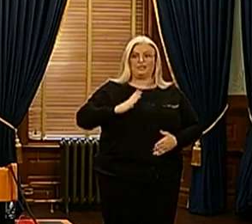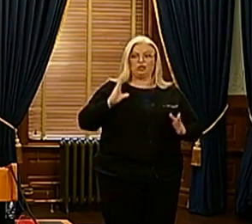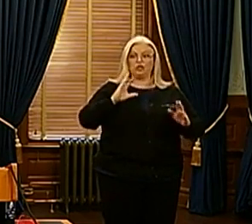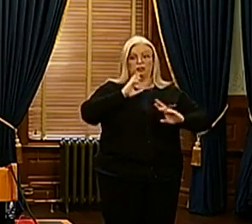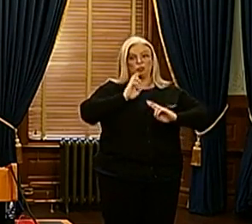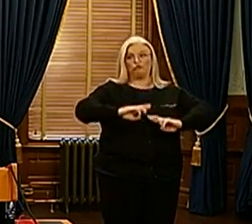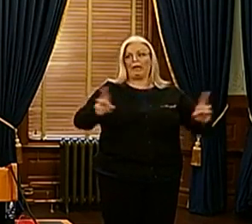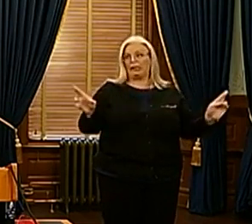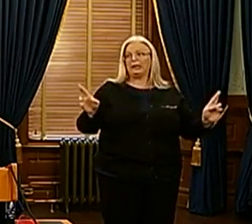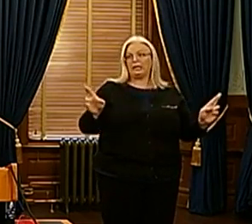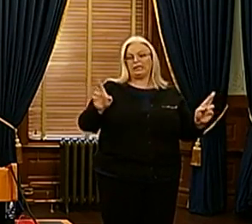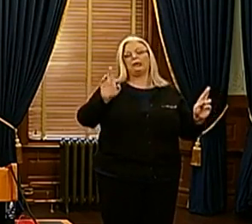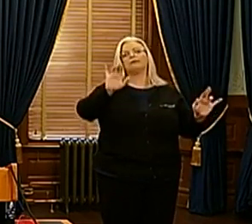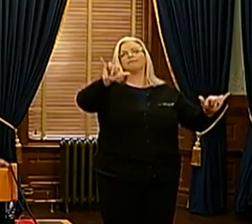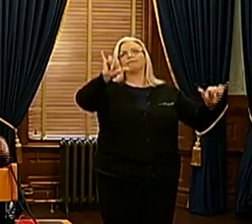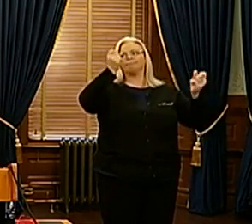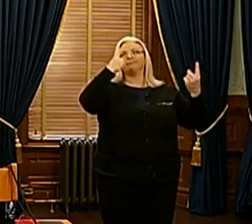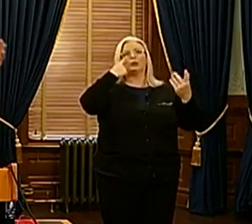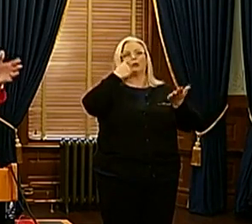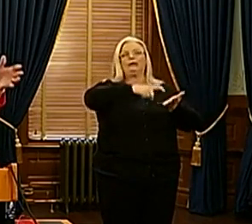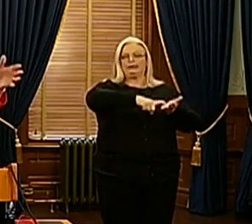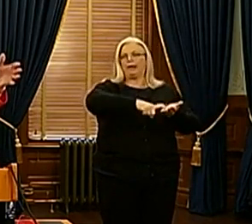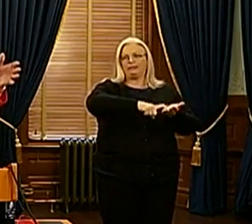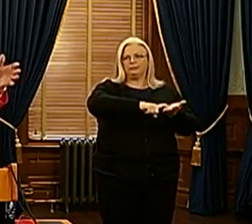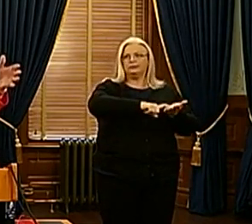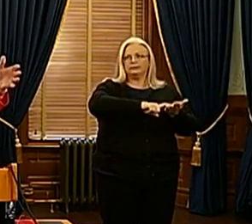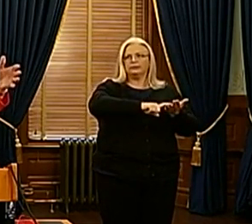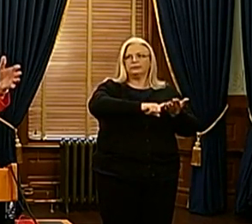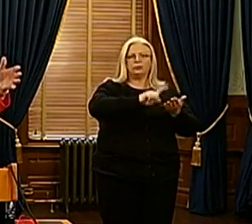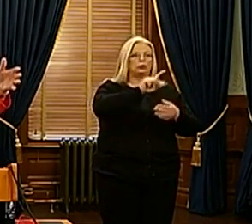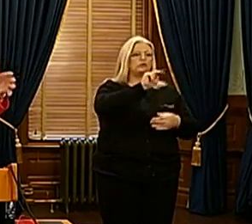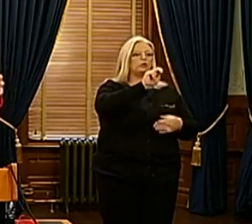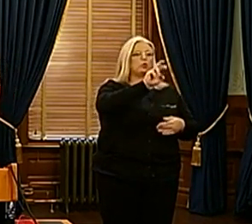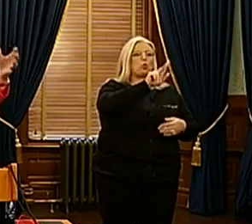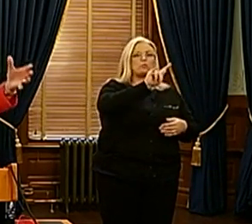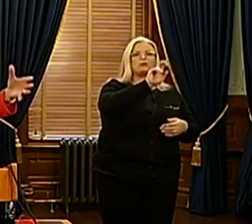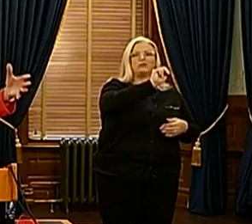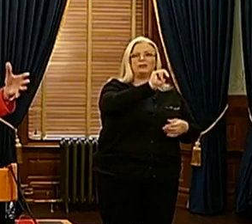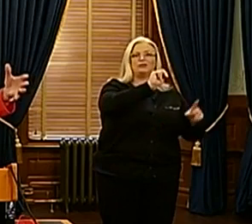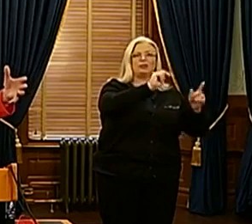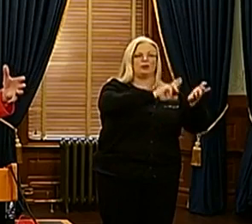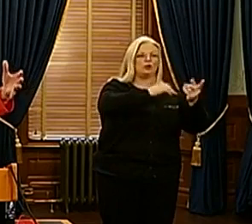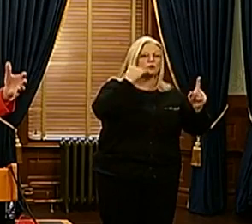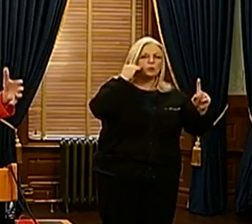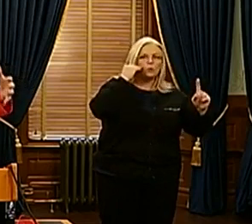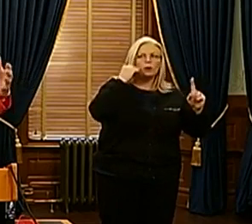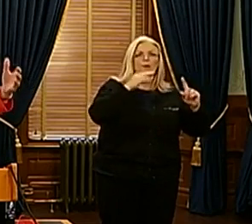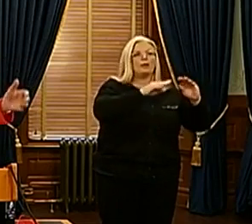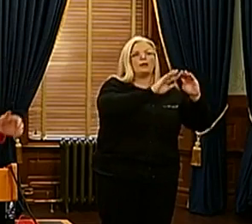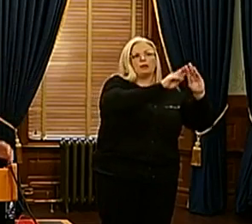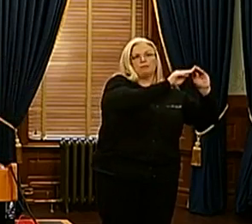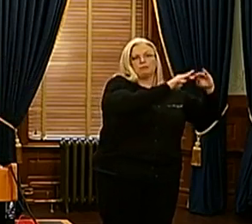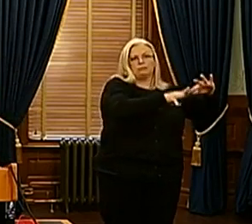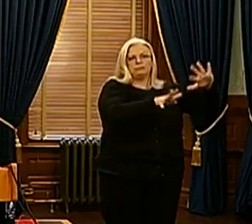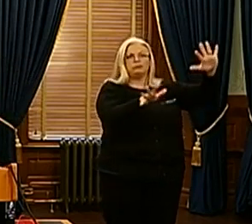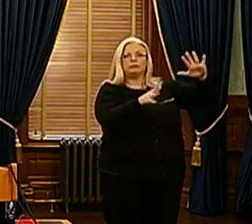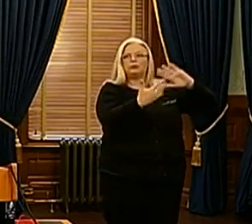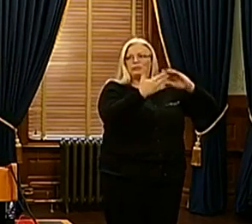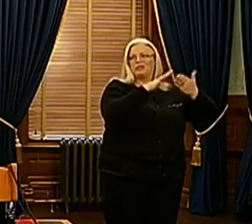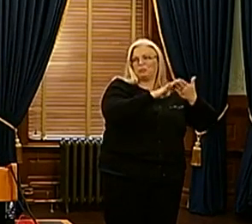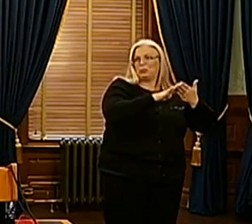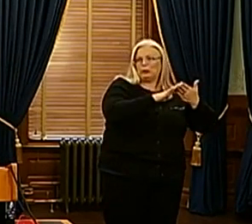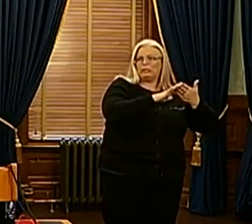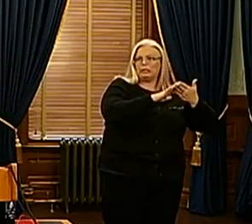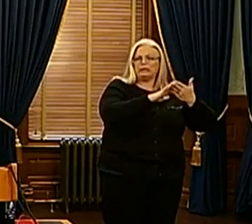to go. They recognize it. You know, this is where, you know, the Norton nursing home, but also into the community happened.